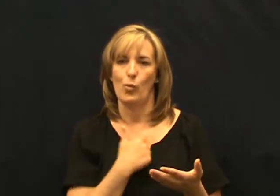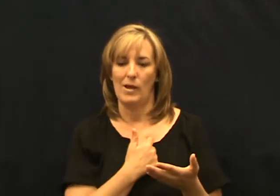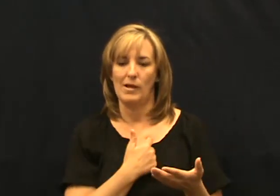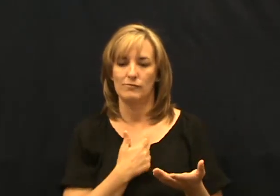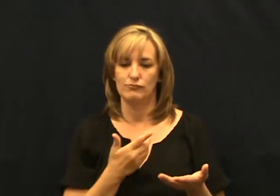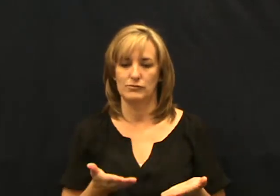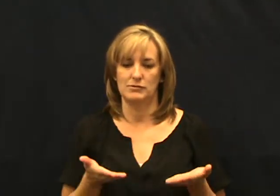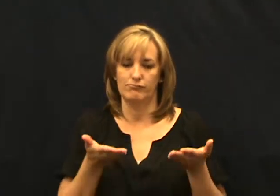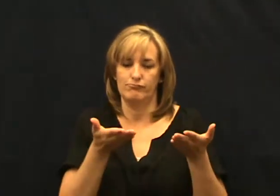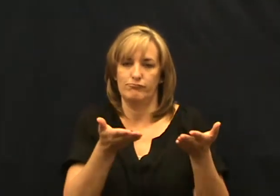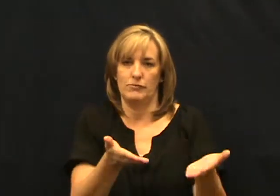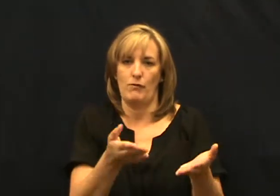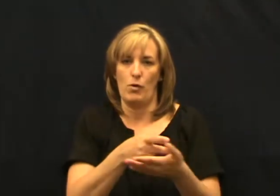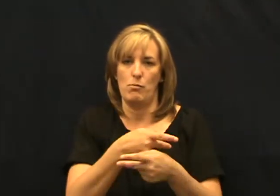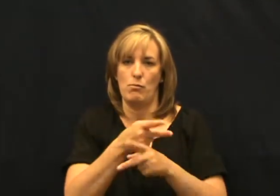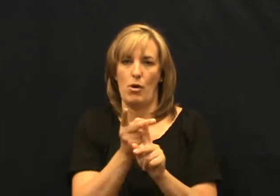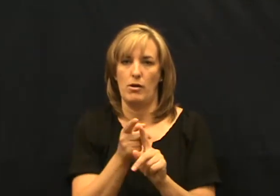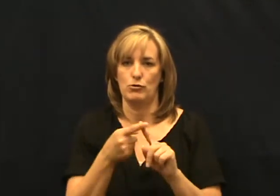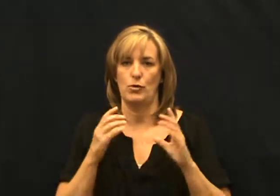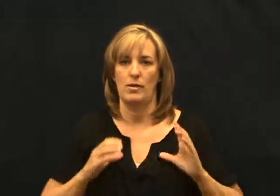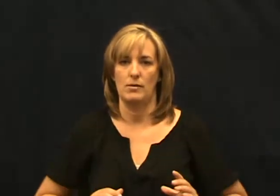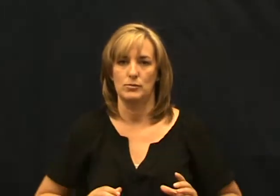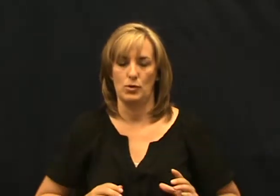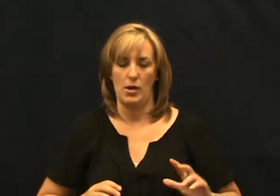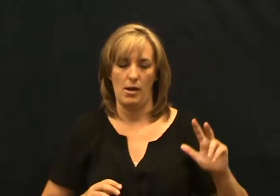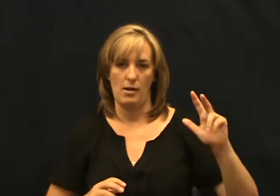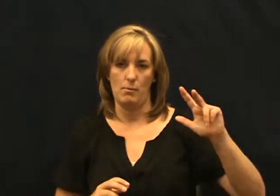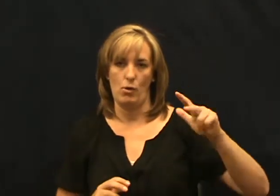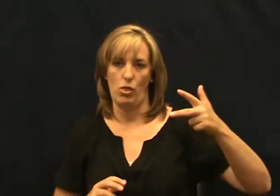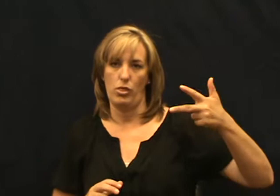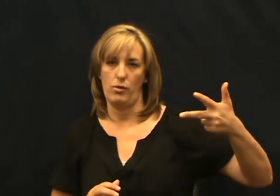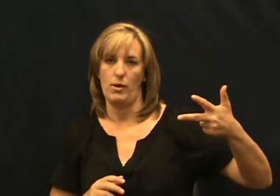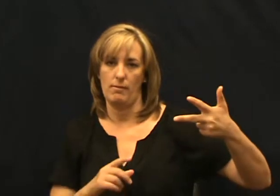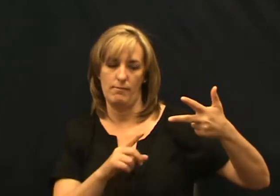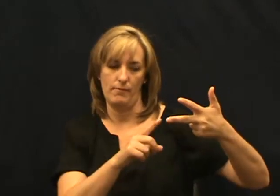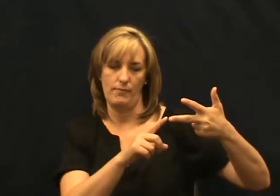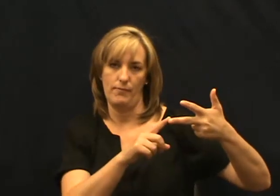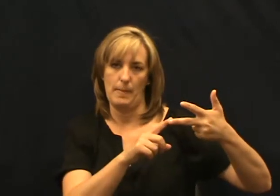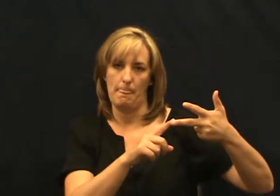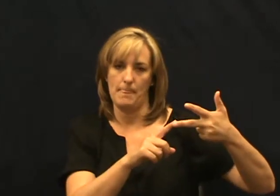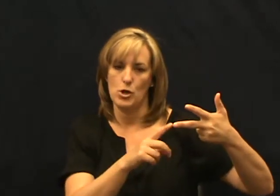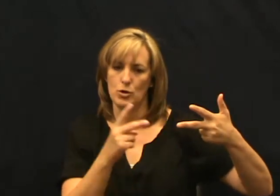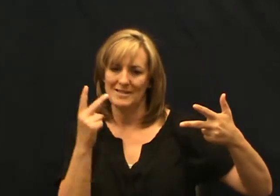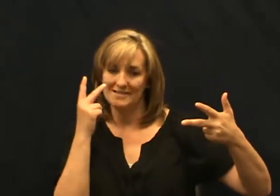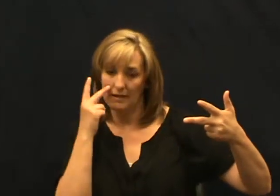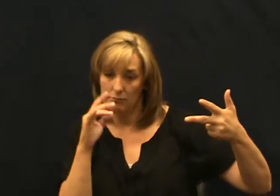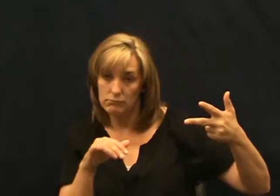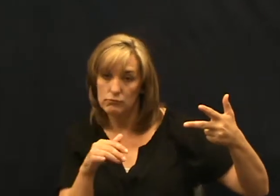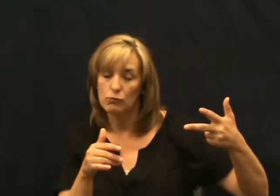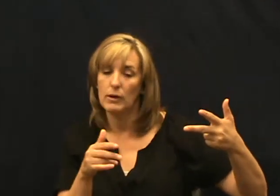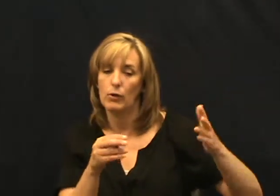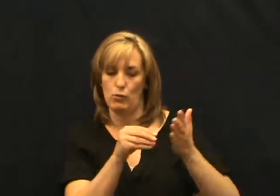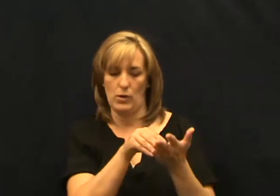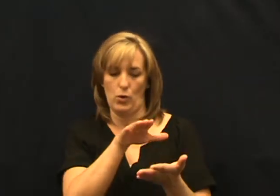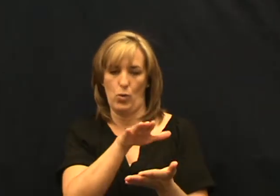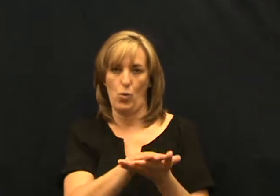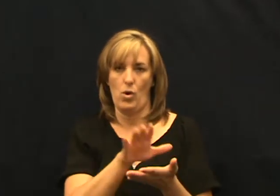number 3. We see that A here, we record the cash for $15,000